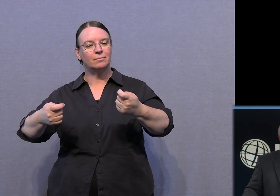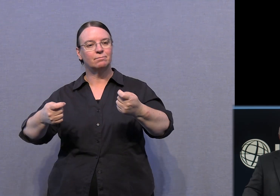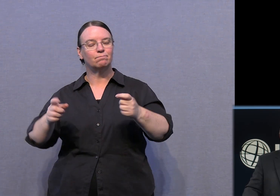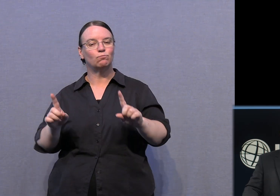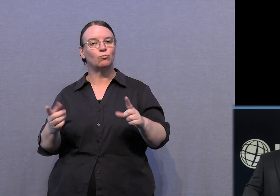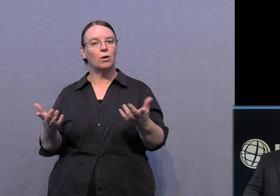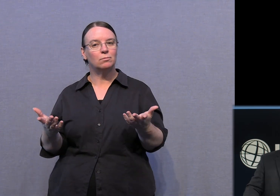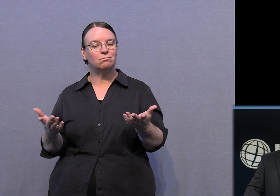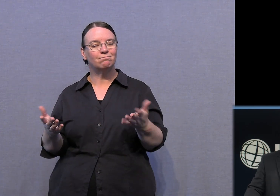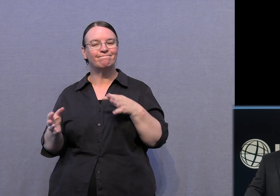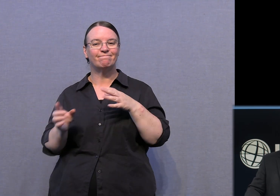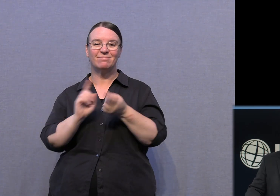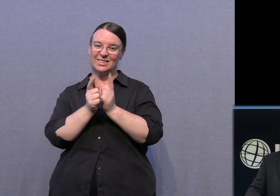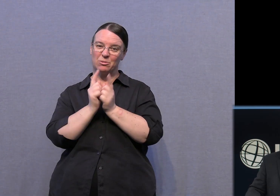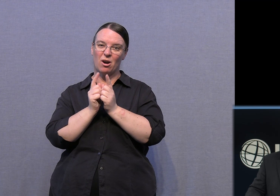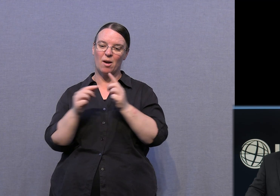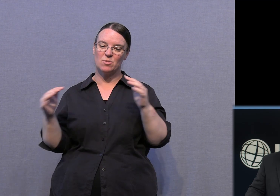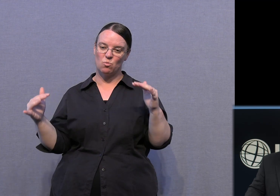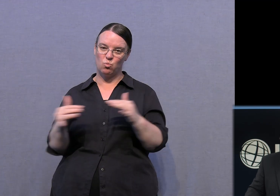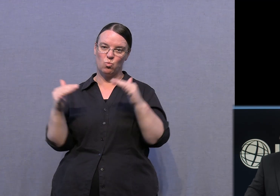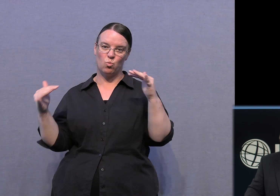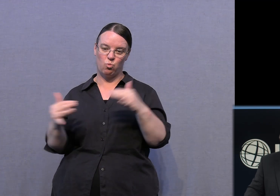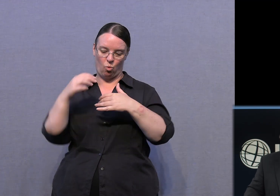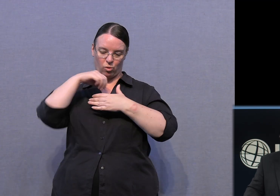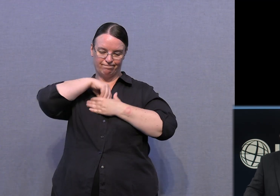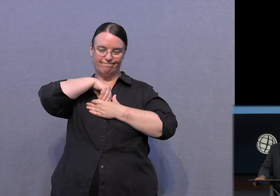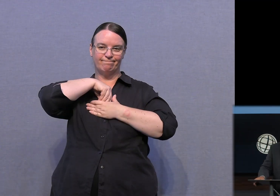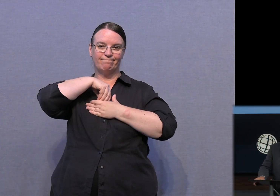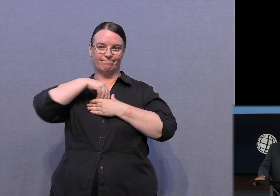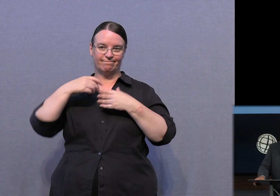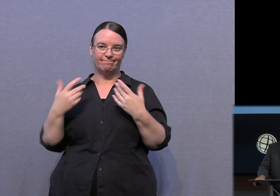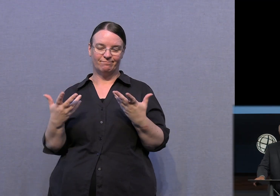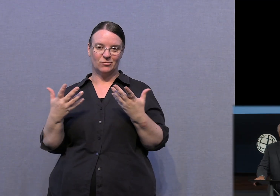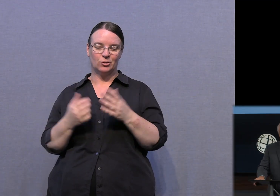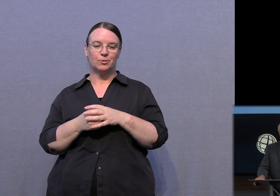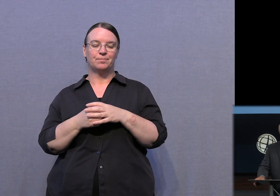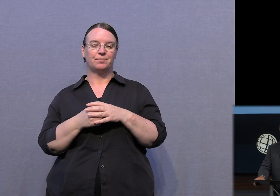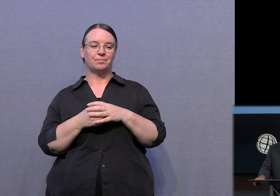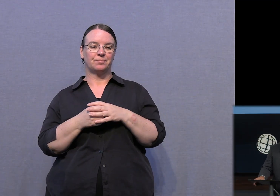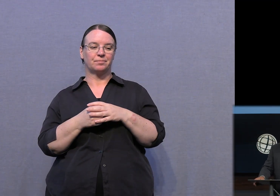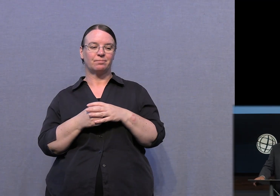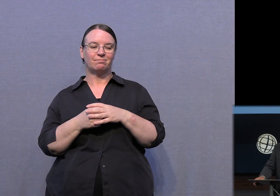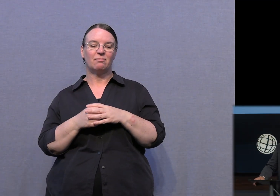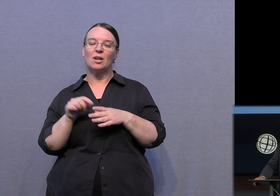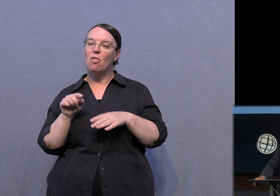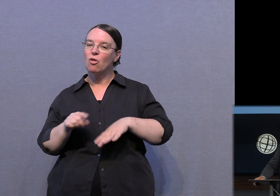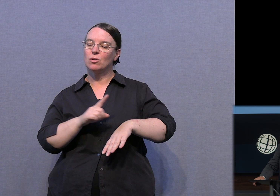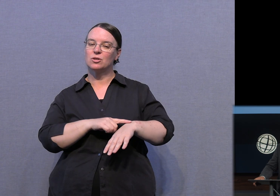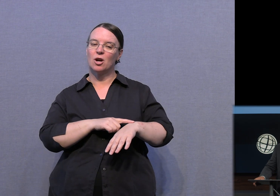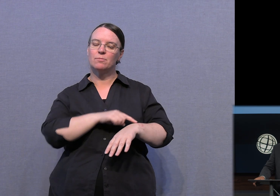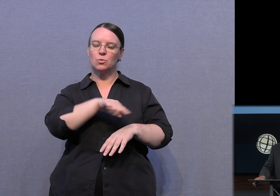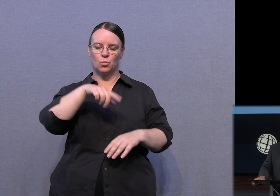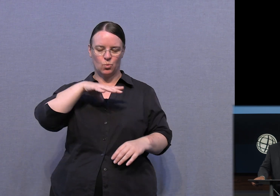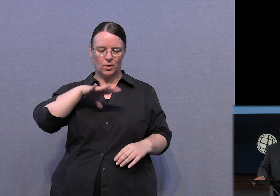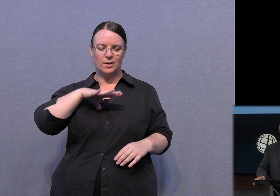fulfilled, sometimes there's a battle after the victory. And in such times, we need